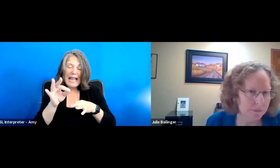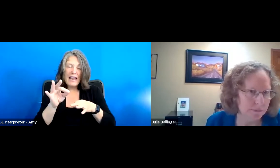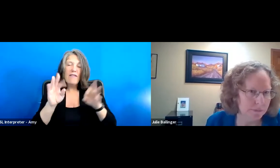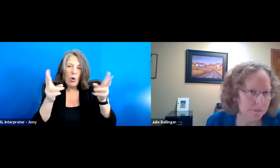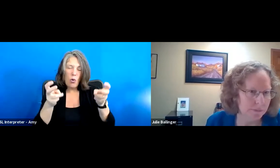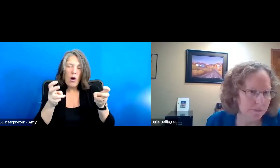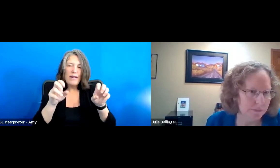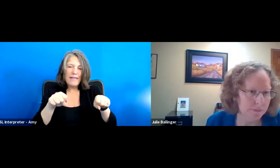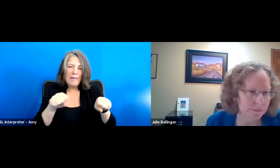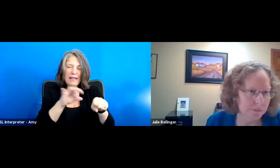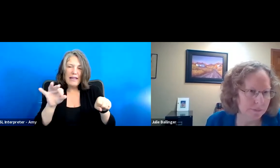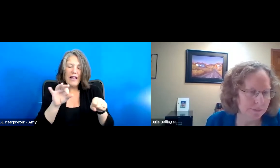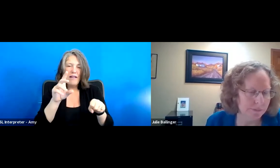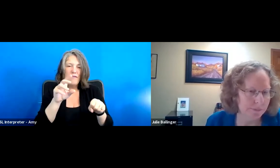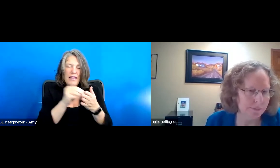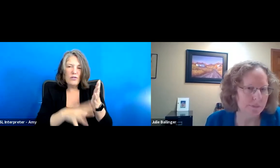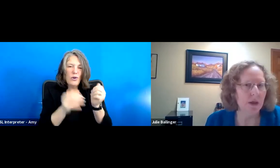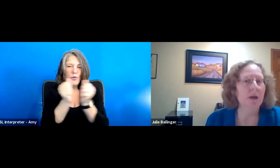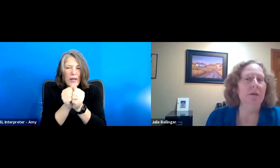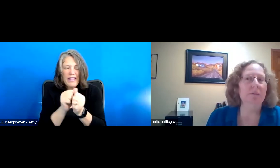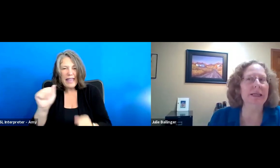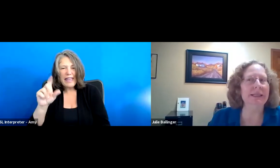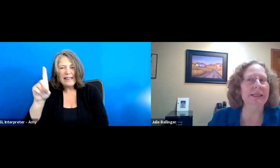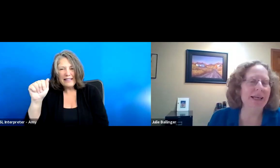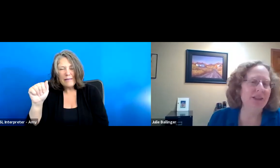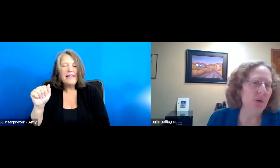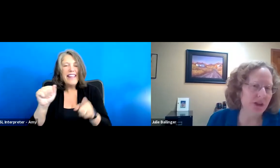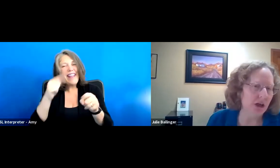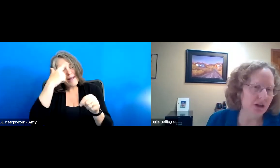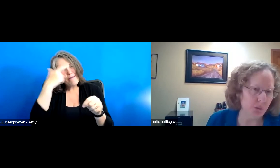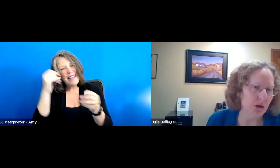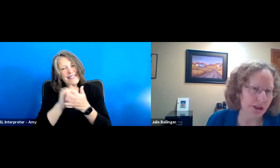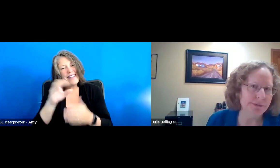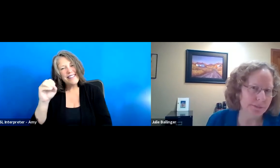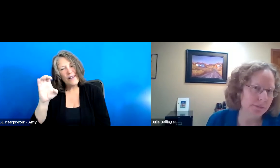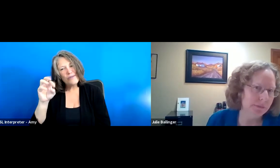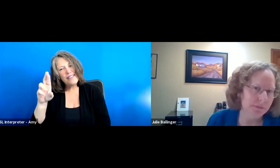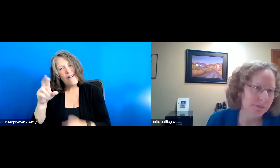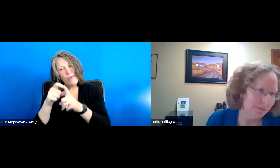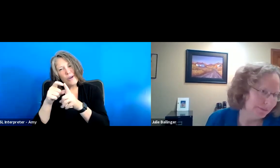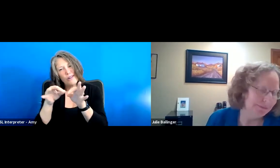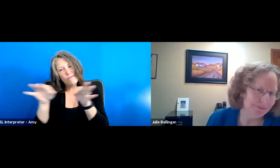quote, the ability of a student with a disability? Because that's OCR's wording.